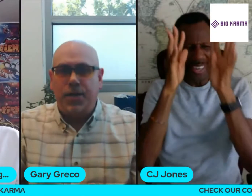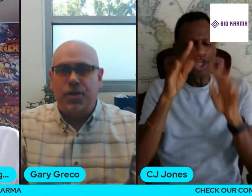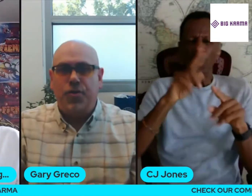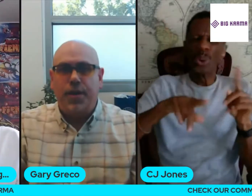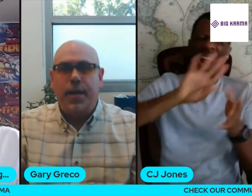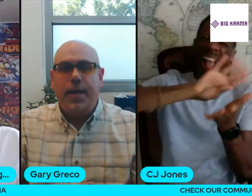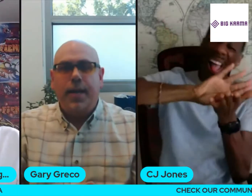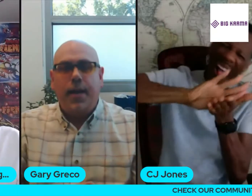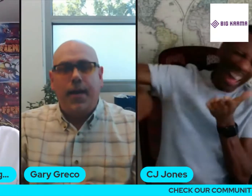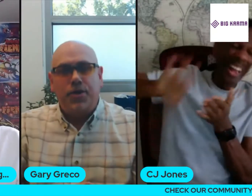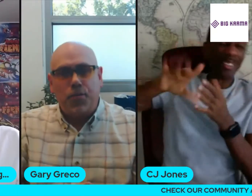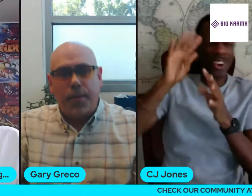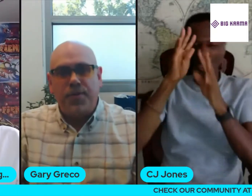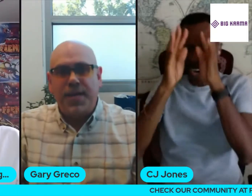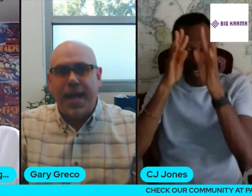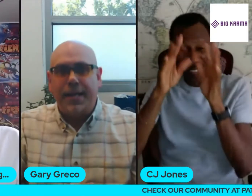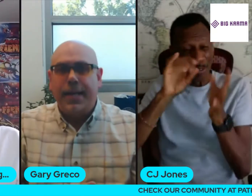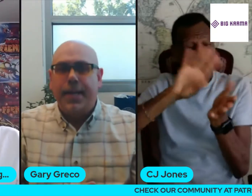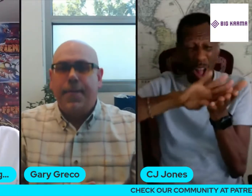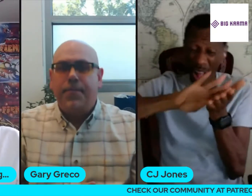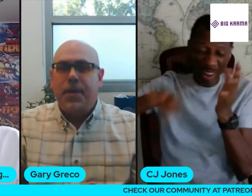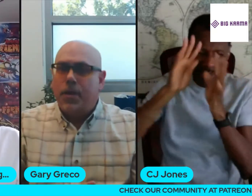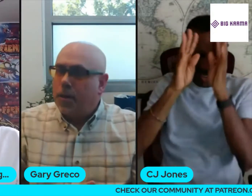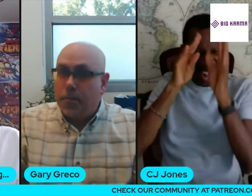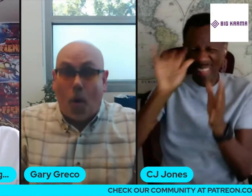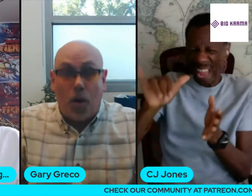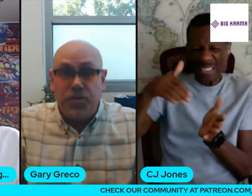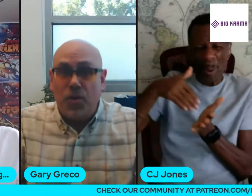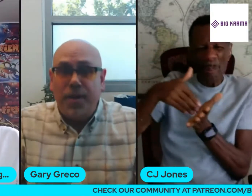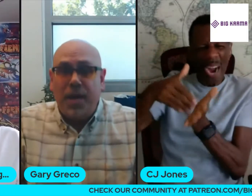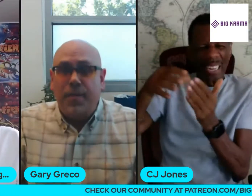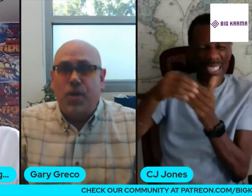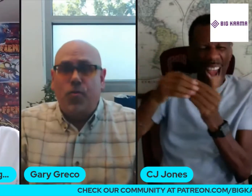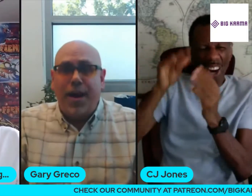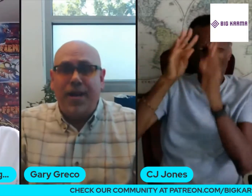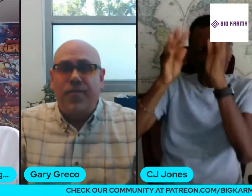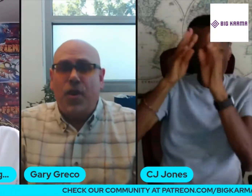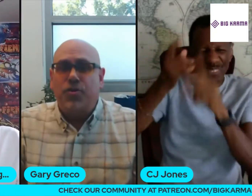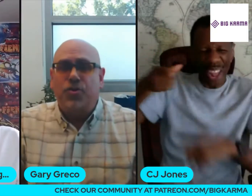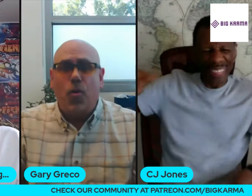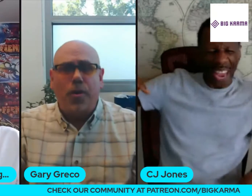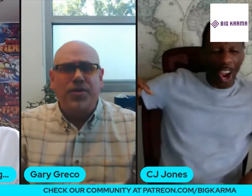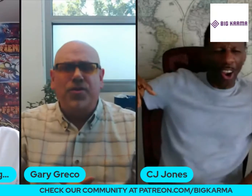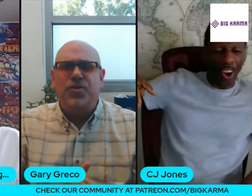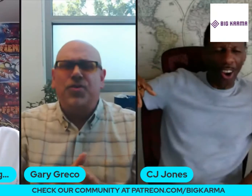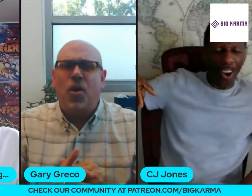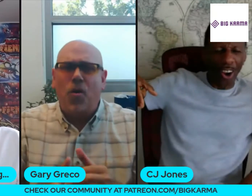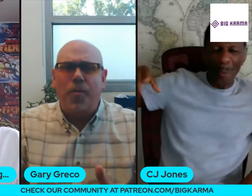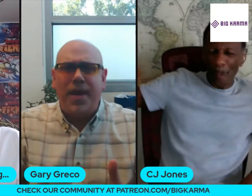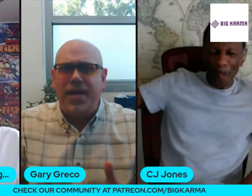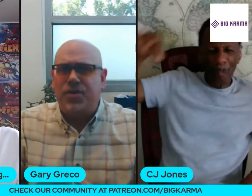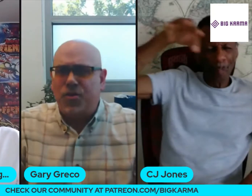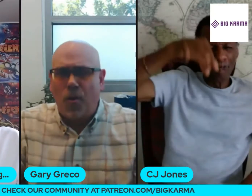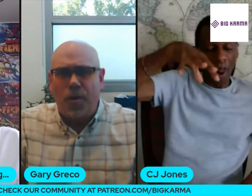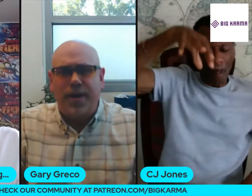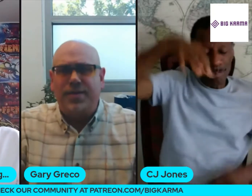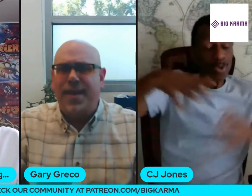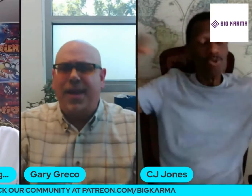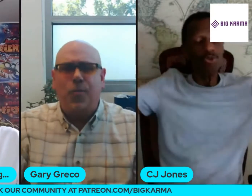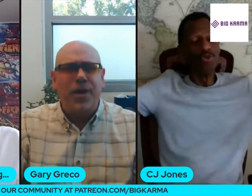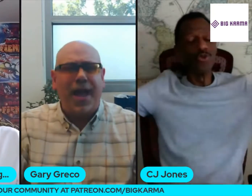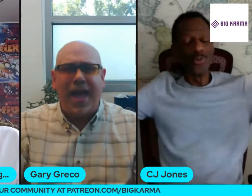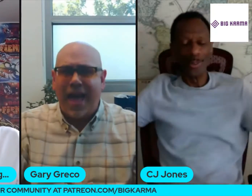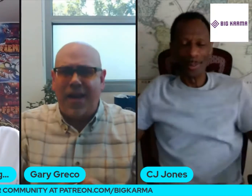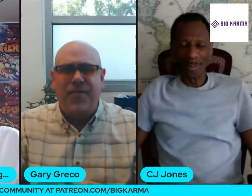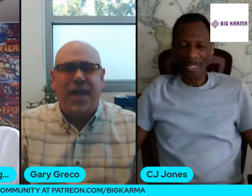entertainment industry to represent. Also becoming creative with our stories. There's so many stories